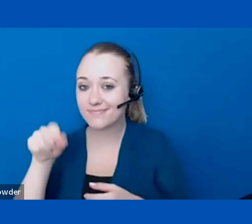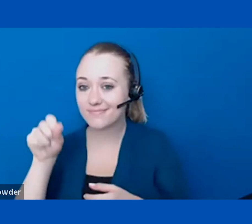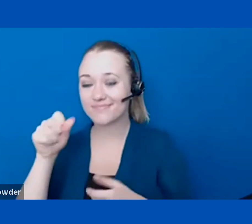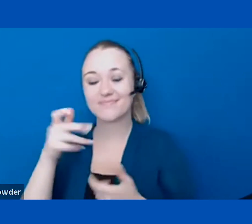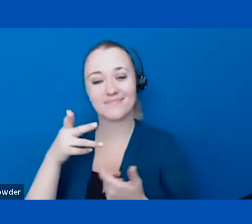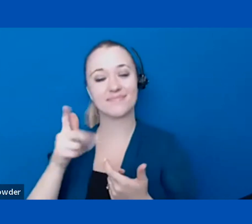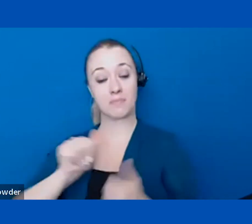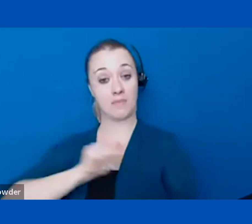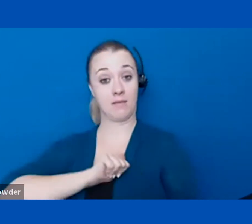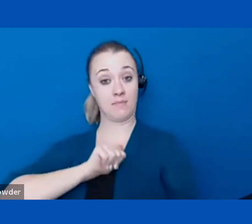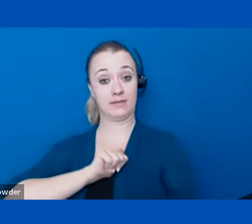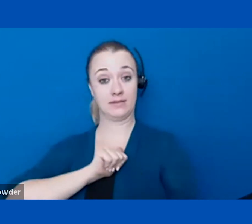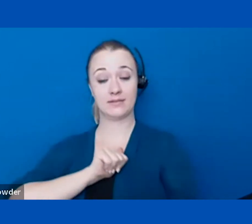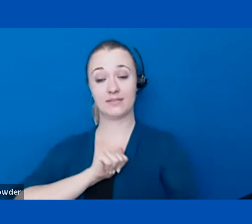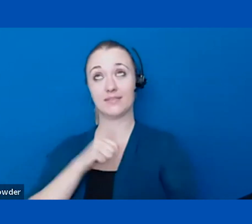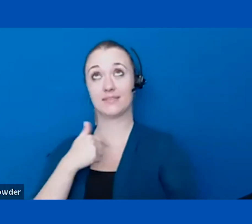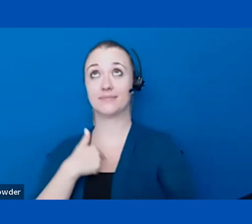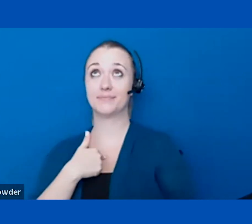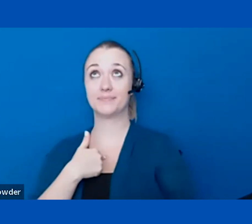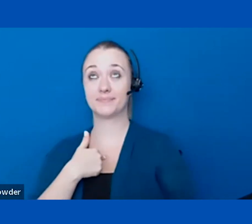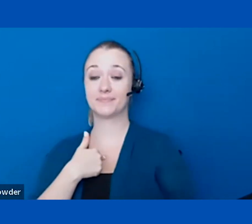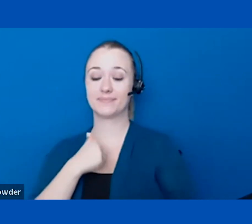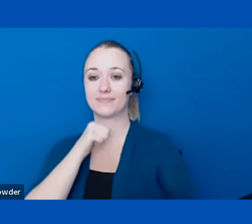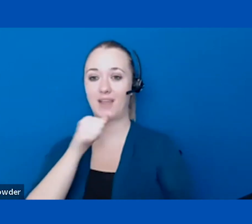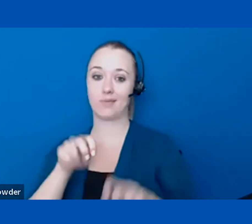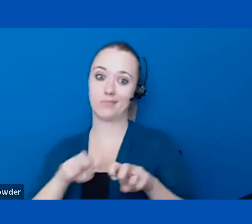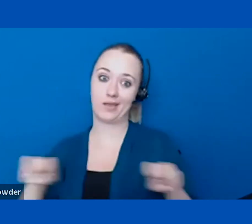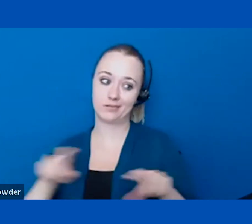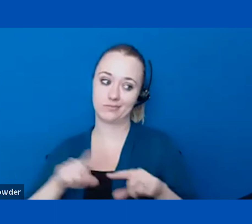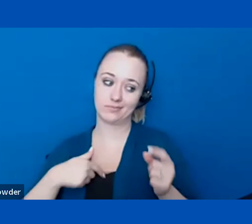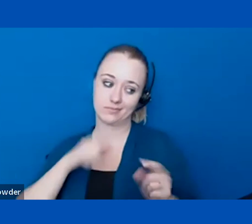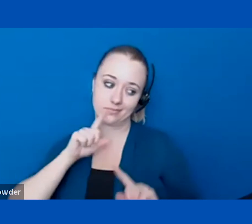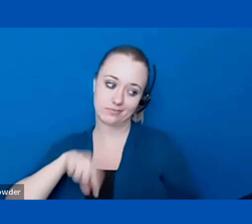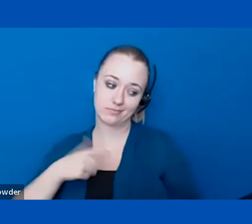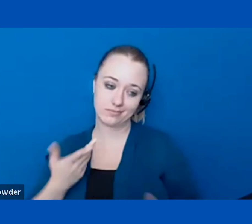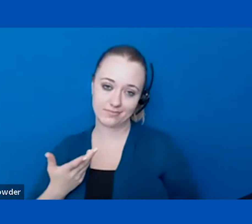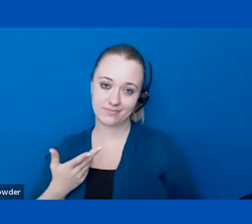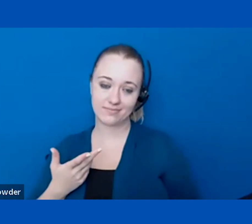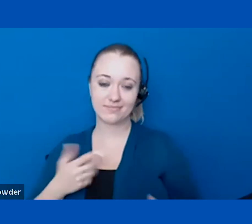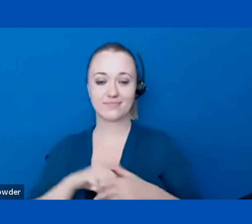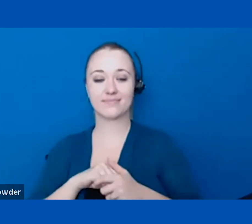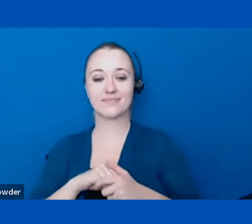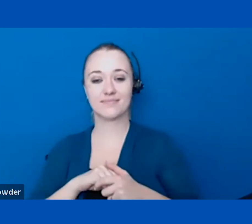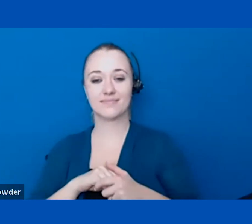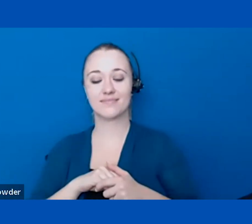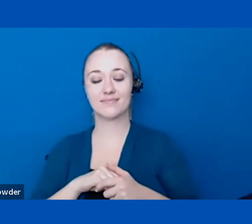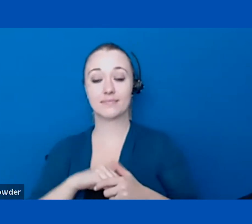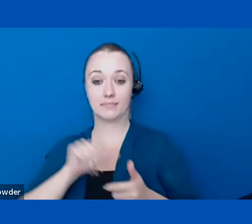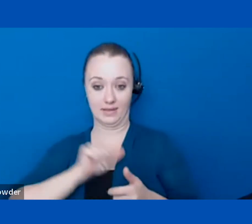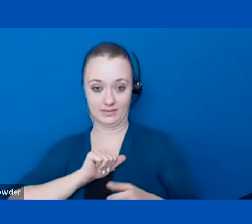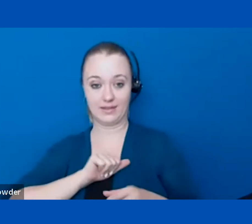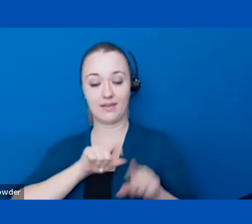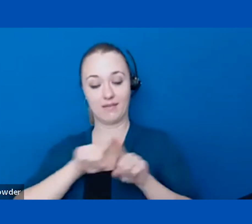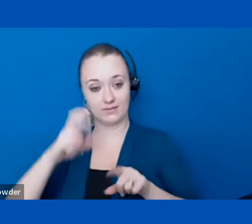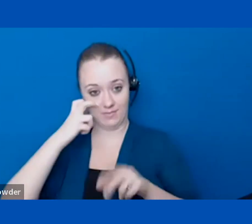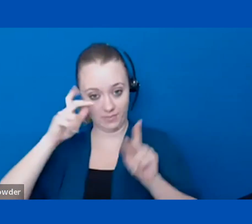myself, I'm not one of the panel, but still, Caitlin, myself as a blind